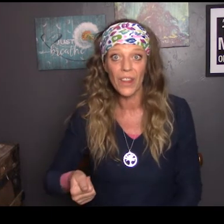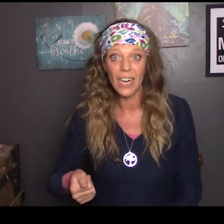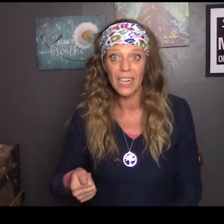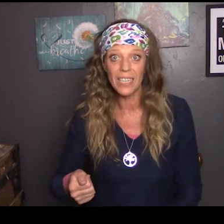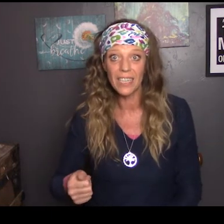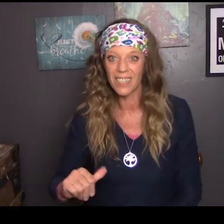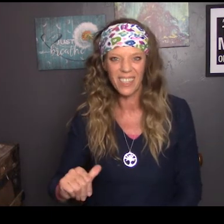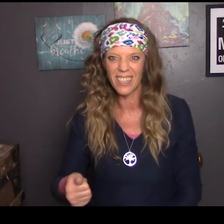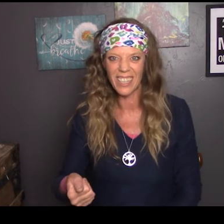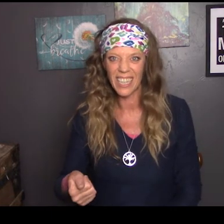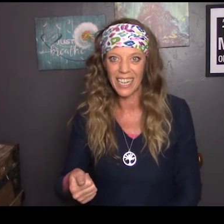The.